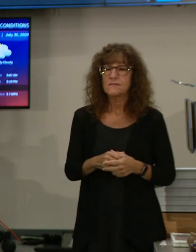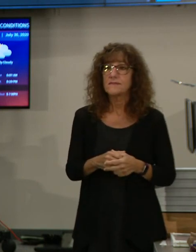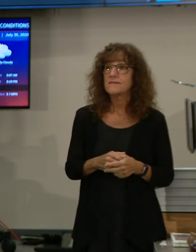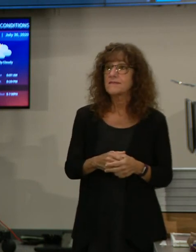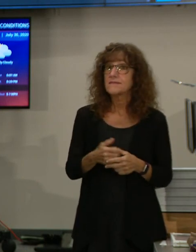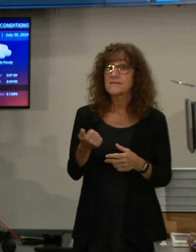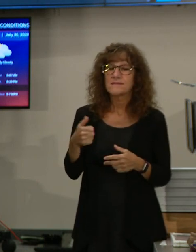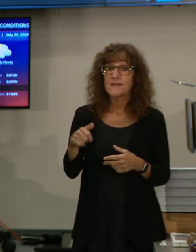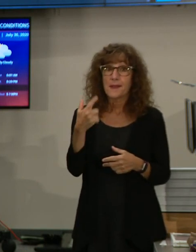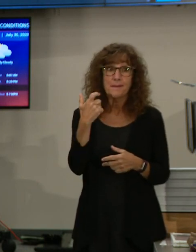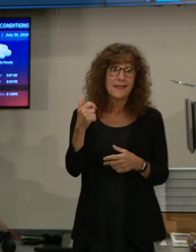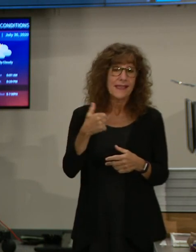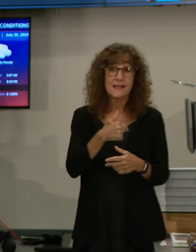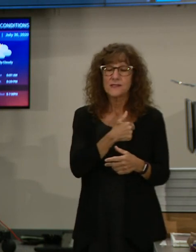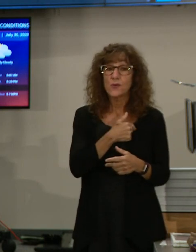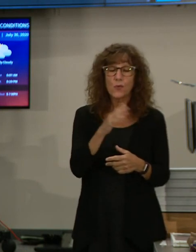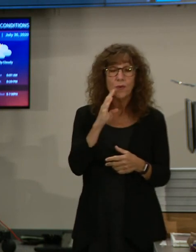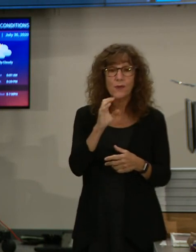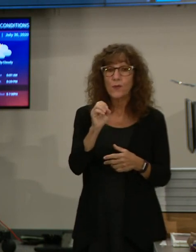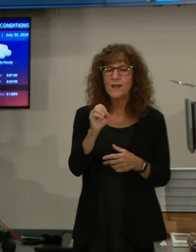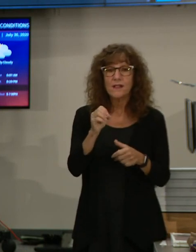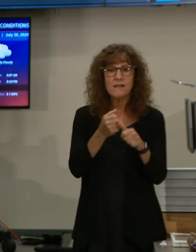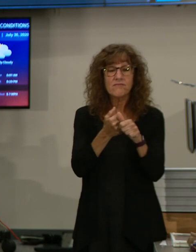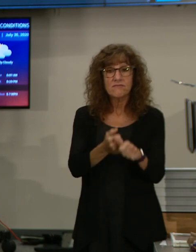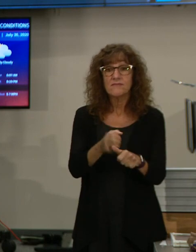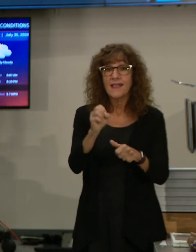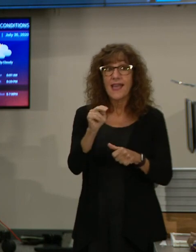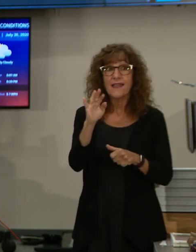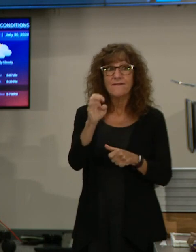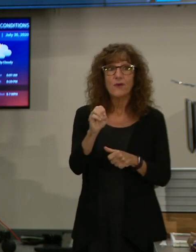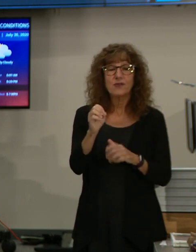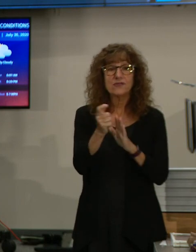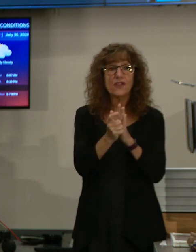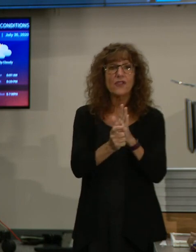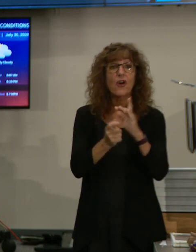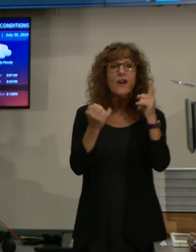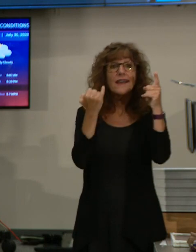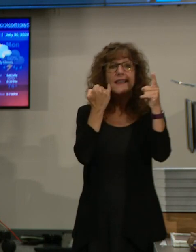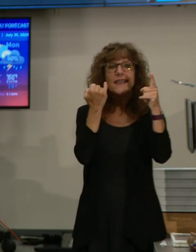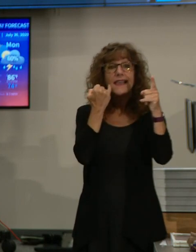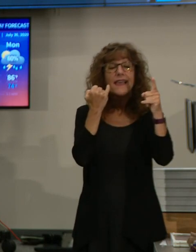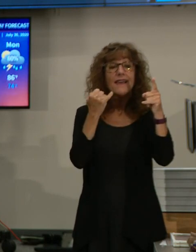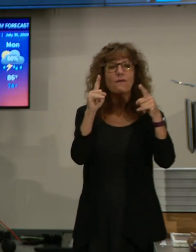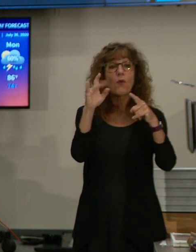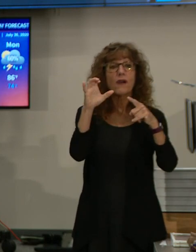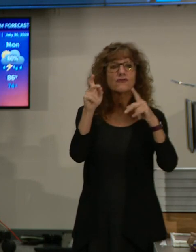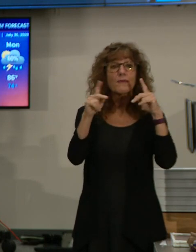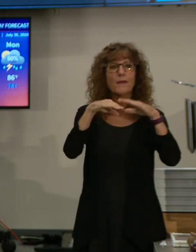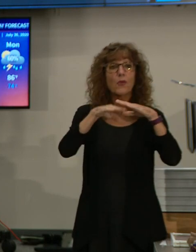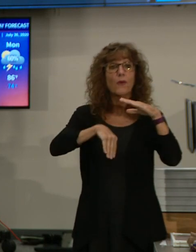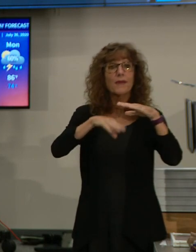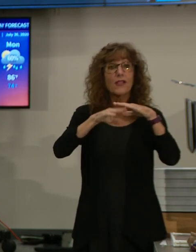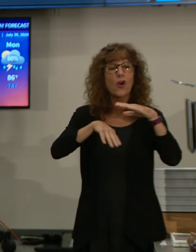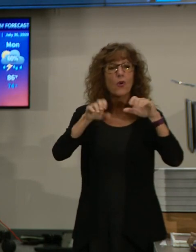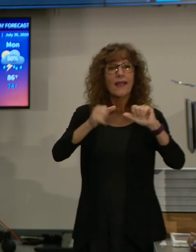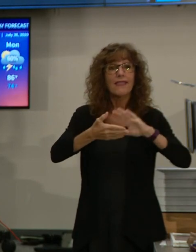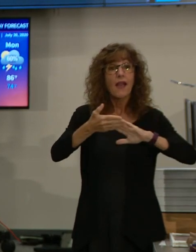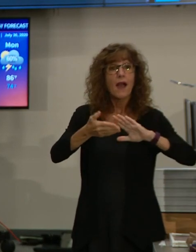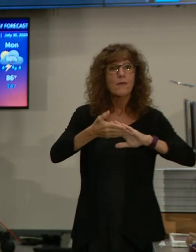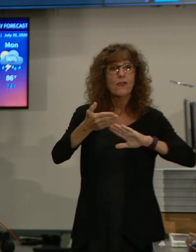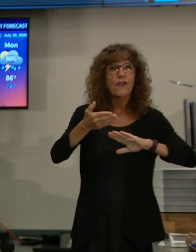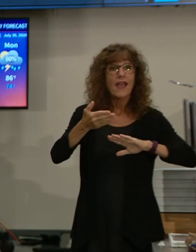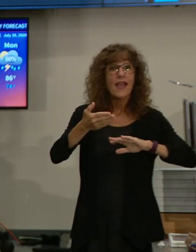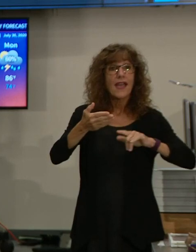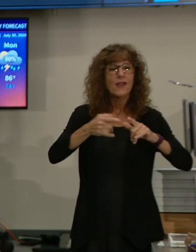these businesses, because we're going to enforce the law. If they keep it to 100 or under, can they operate, or is it?